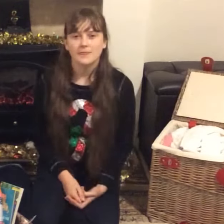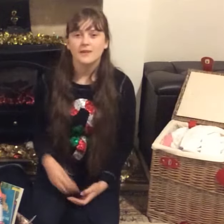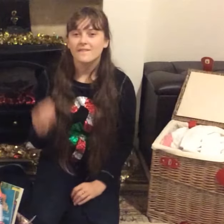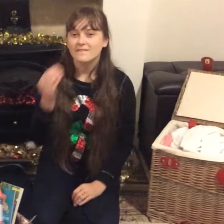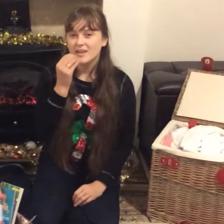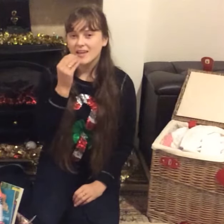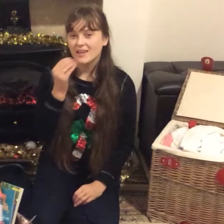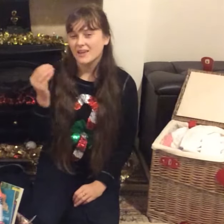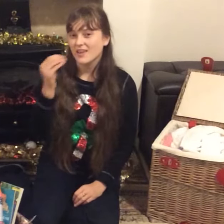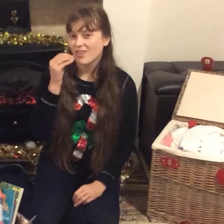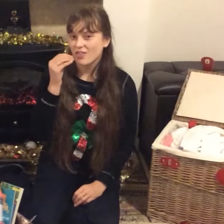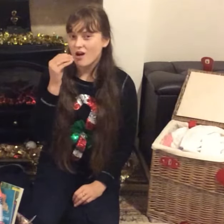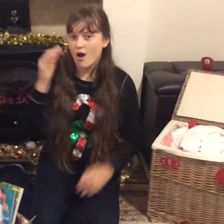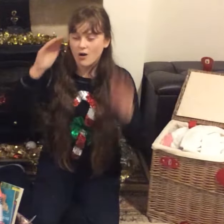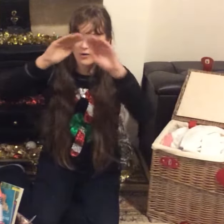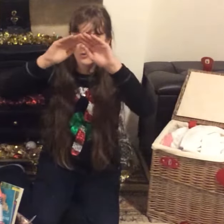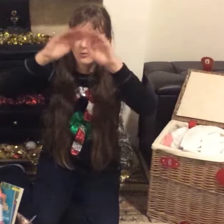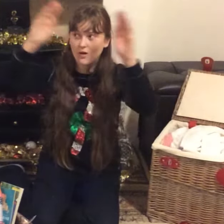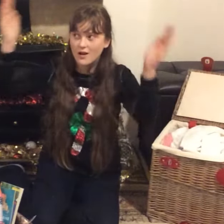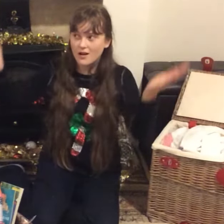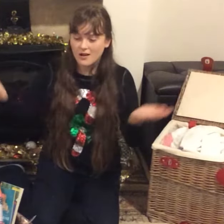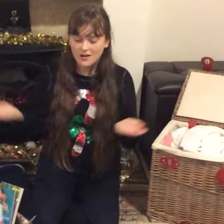Be the world